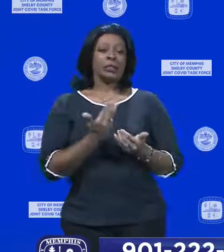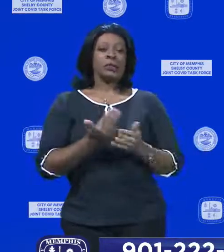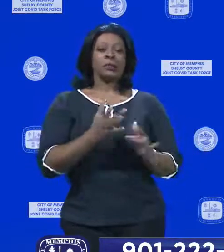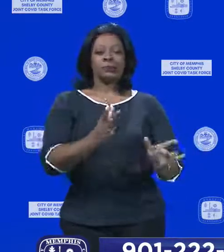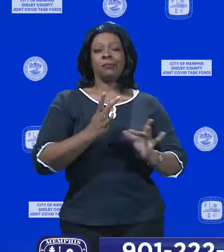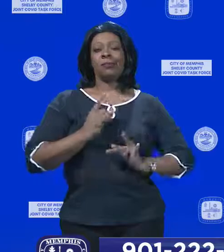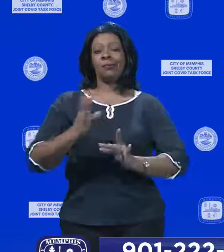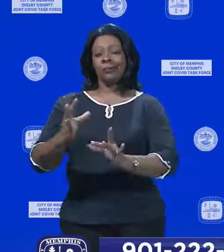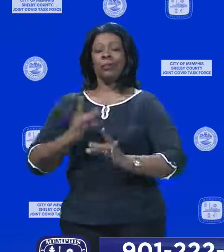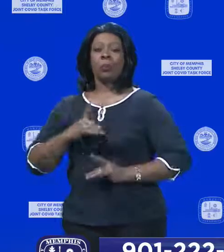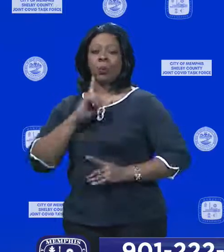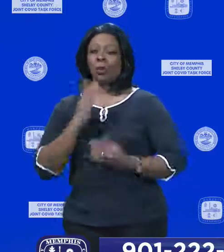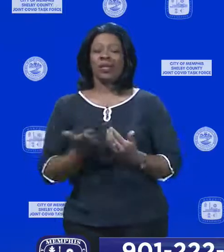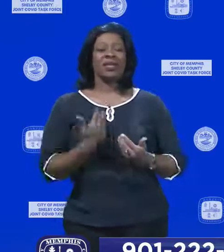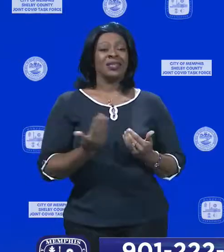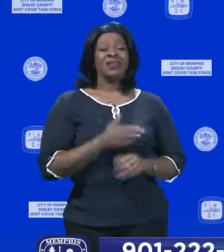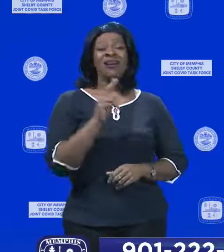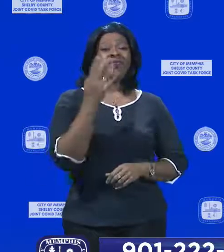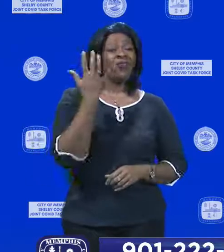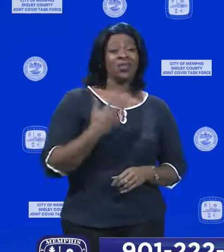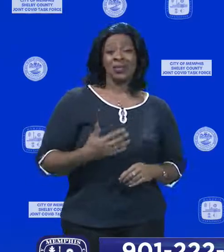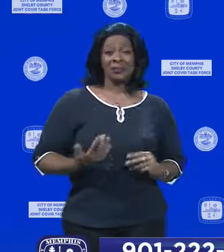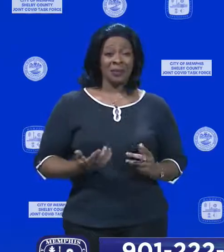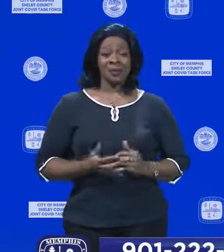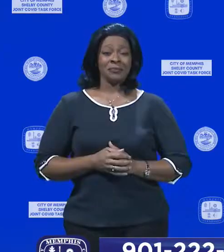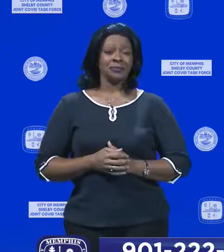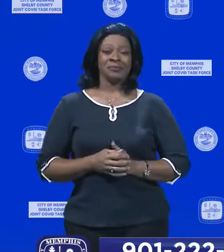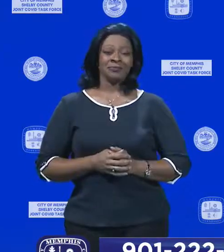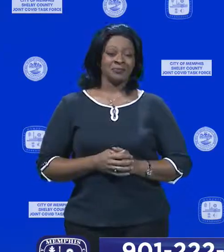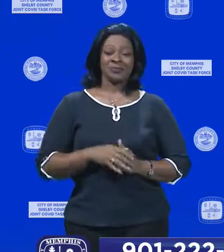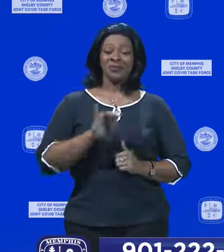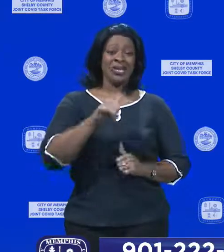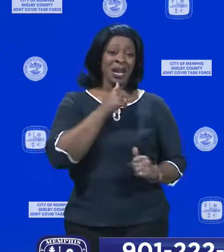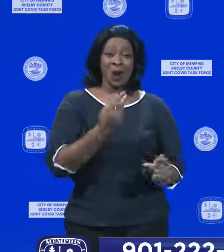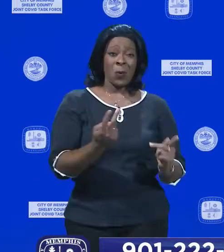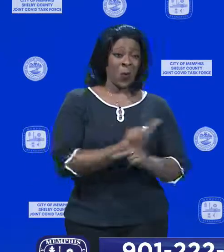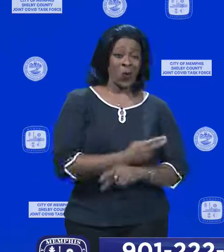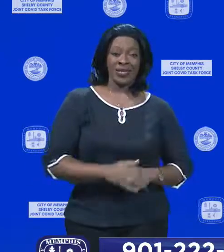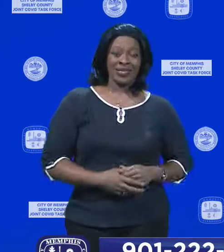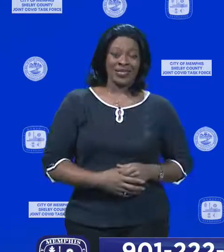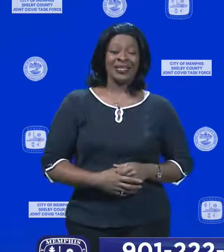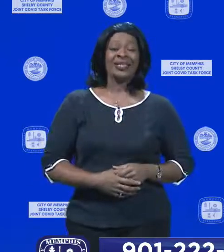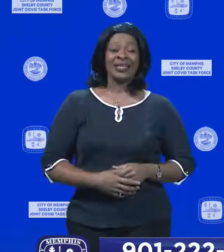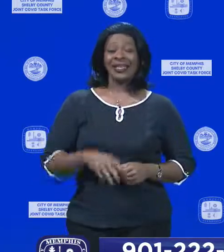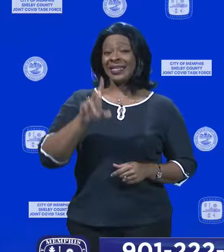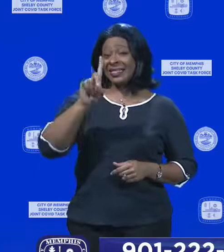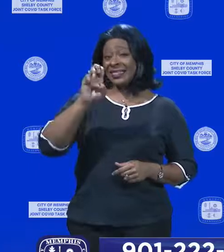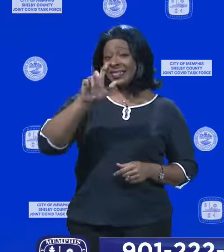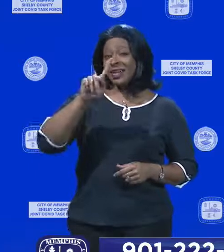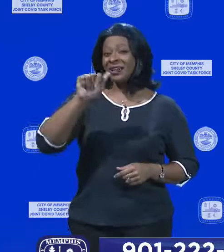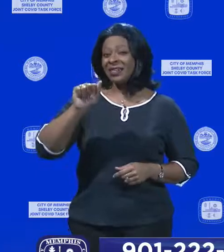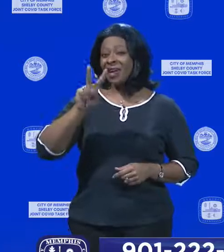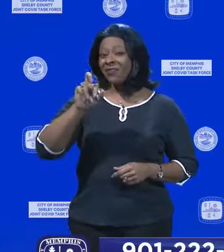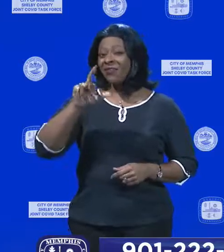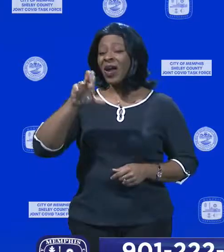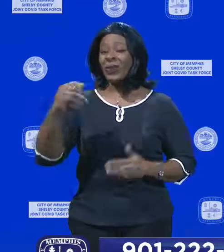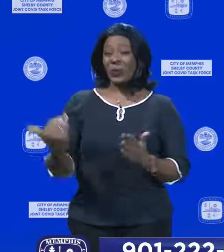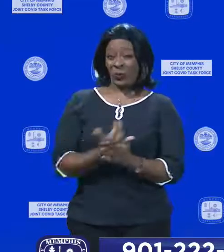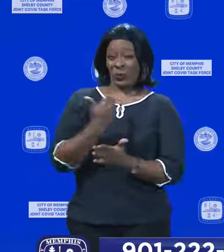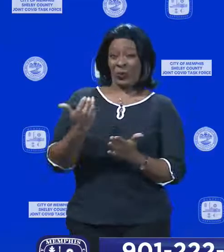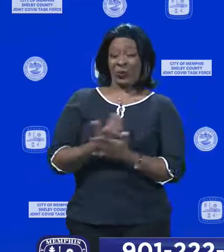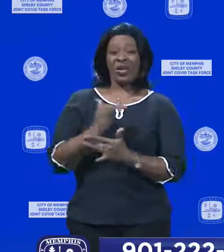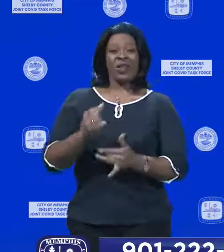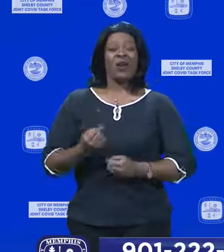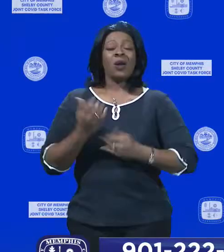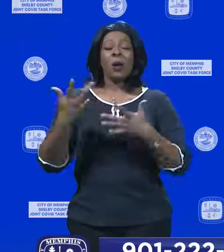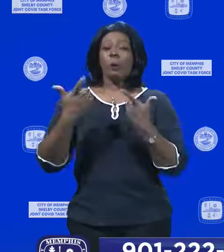transmit. And unfortunately, that's not the worst news. There's Delta, the virus that had